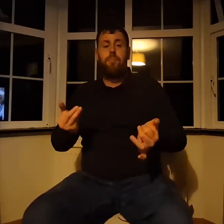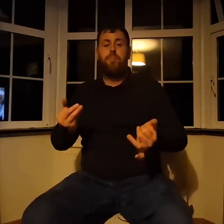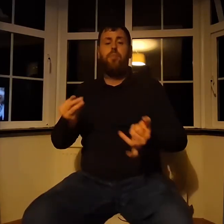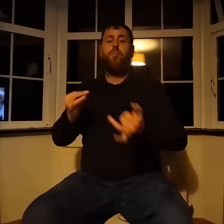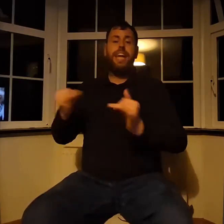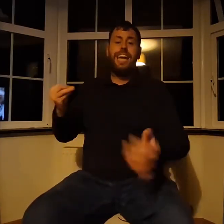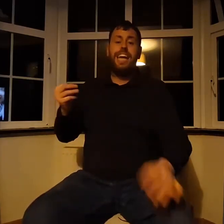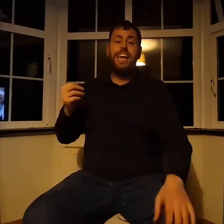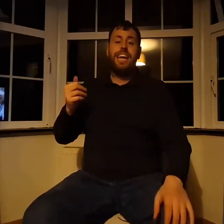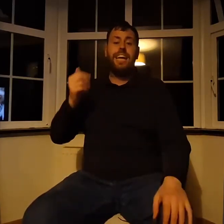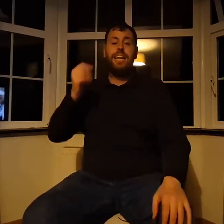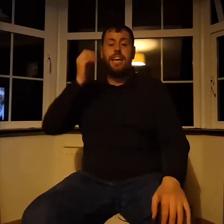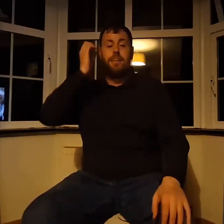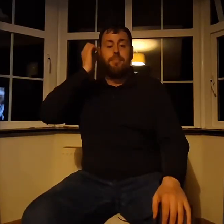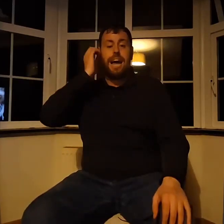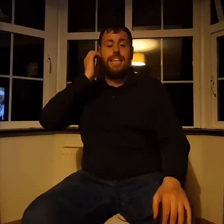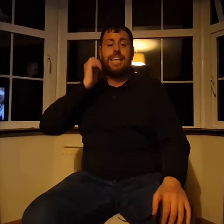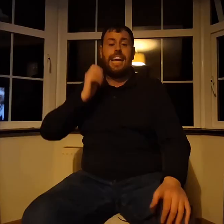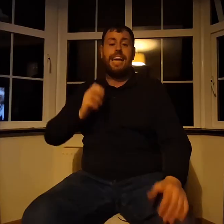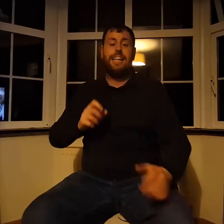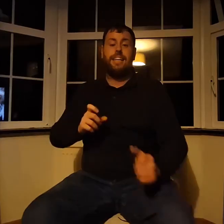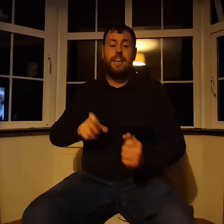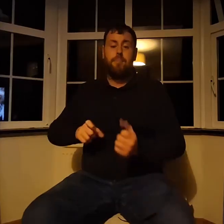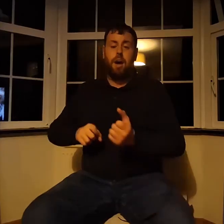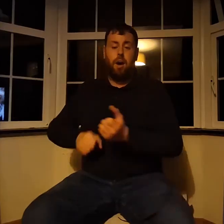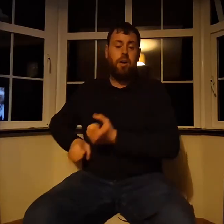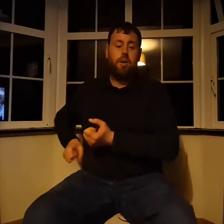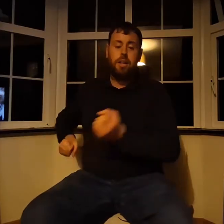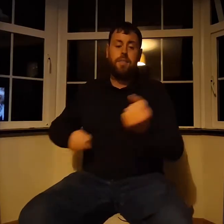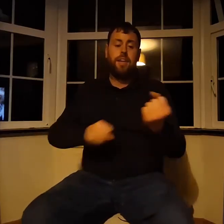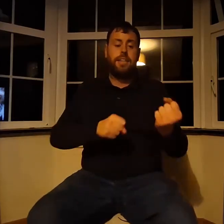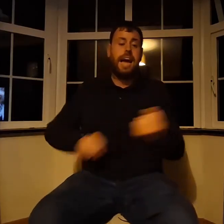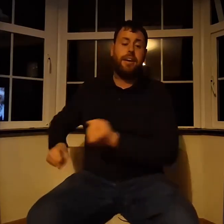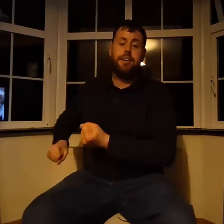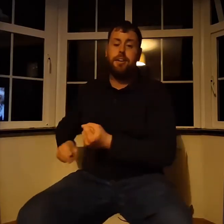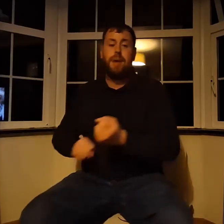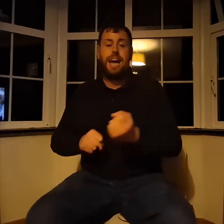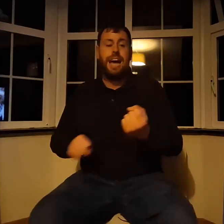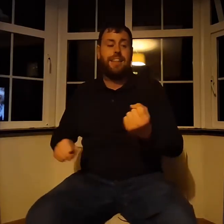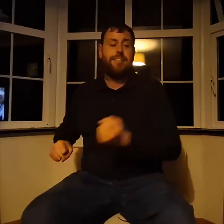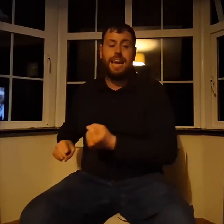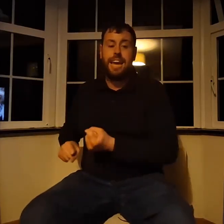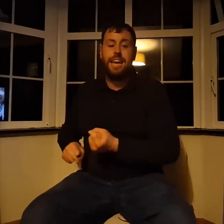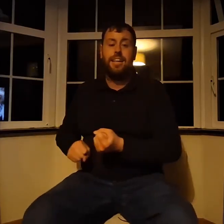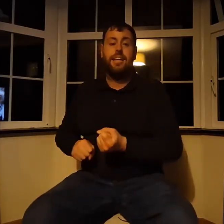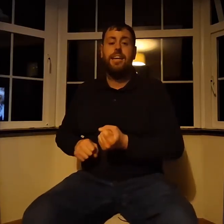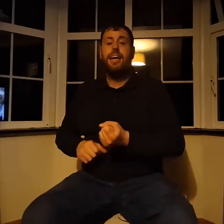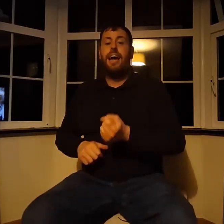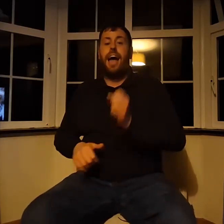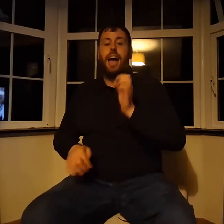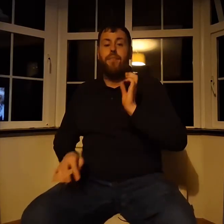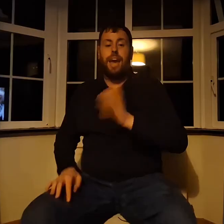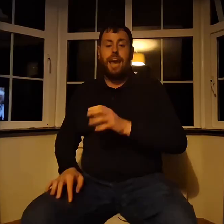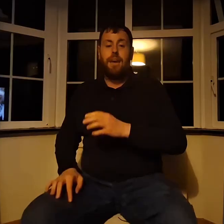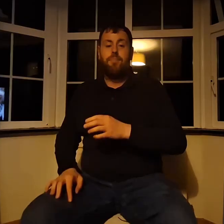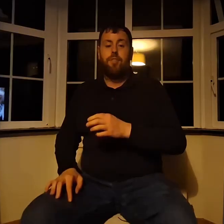the wind in my sails, keep a hold of the tiger by the tail, a half a ham